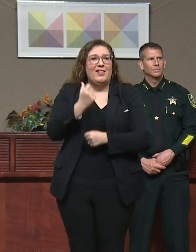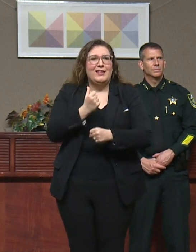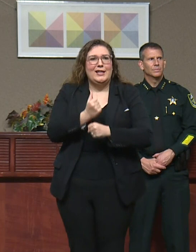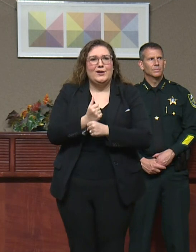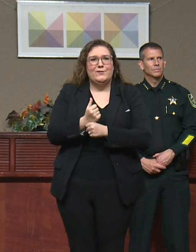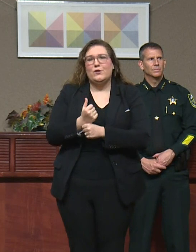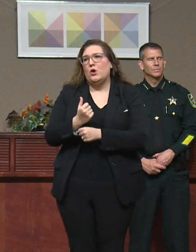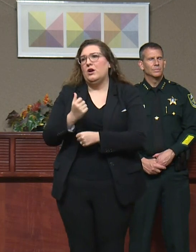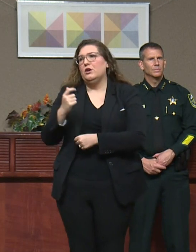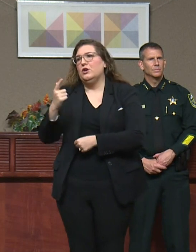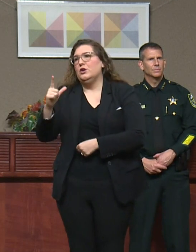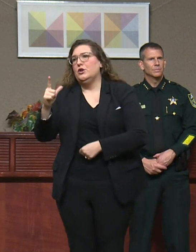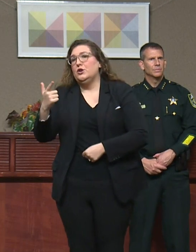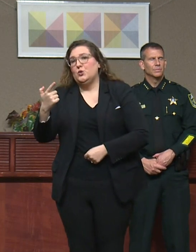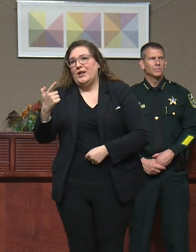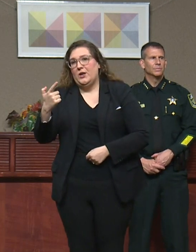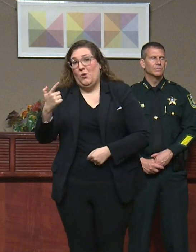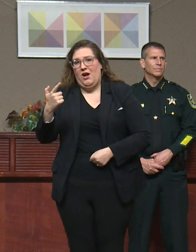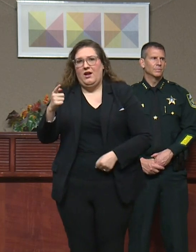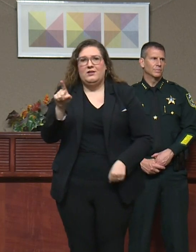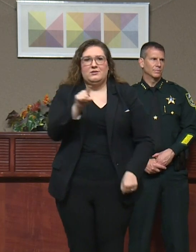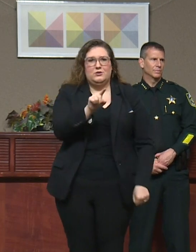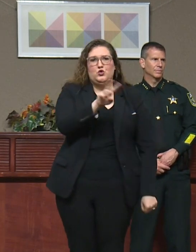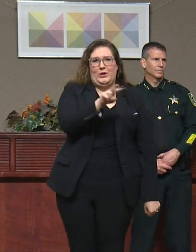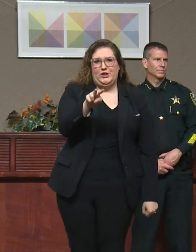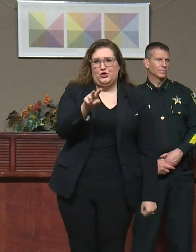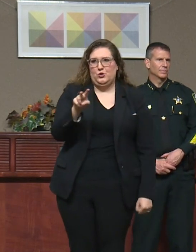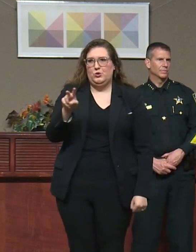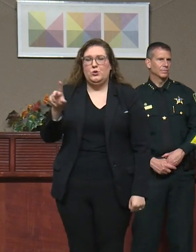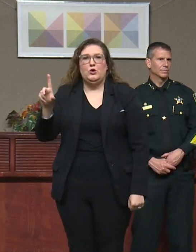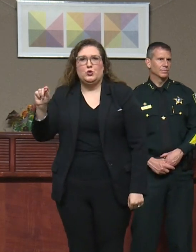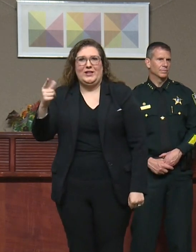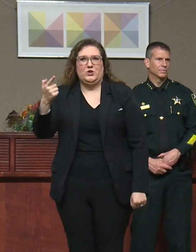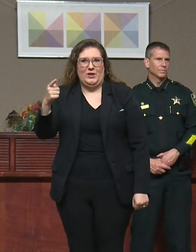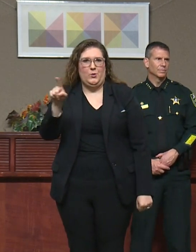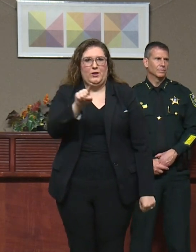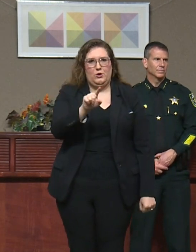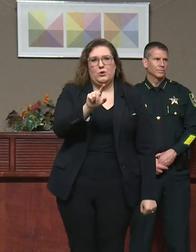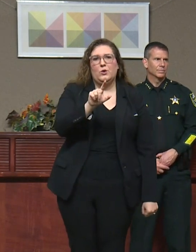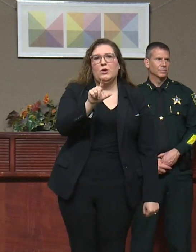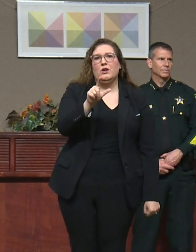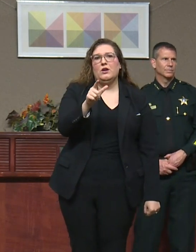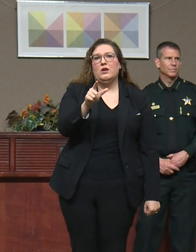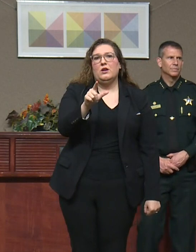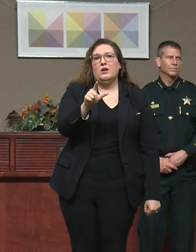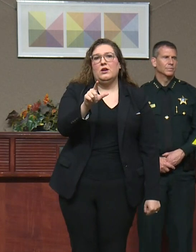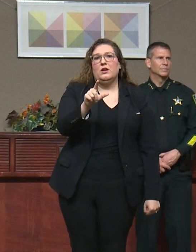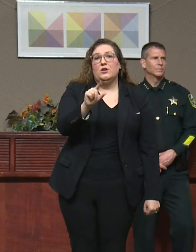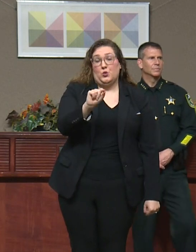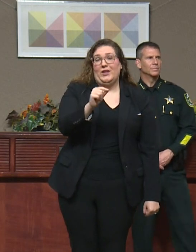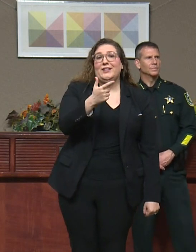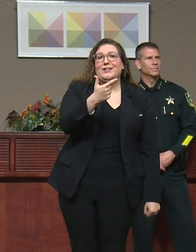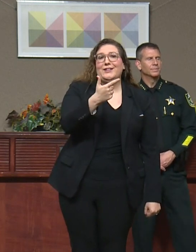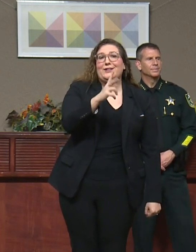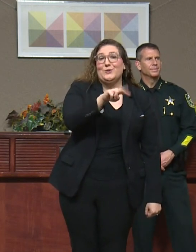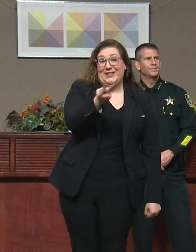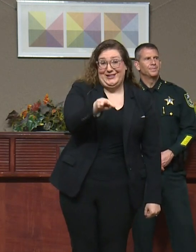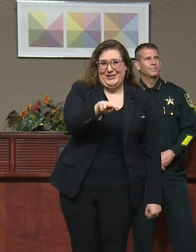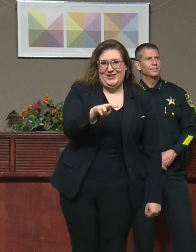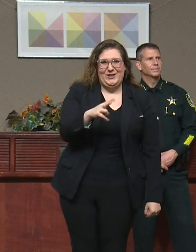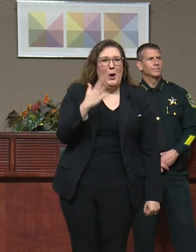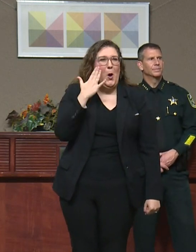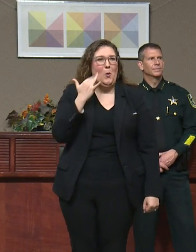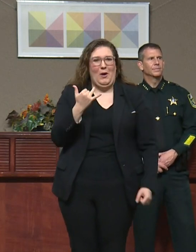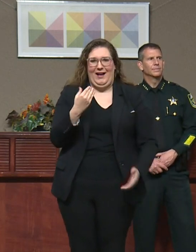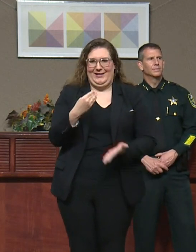21-22. So that's because of how the delay in the valuations of properties occur.